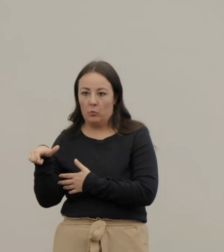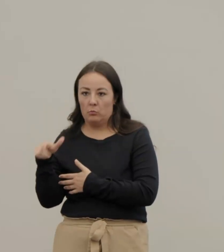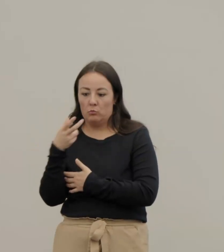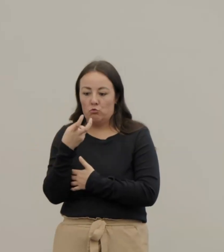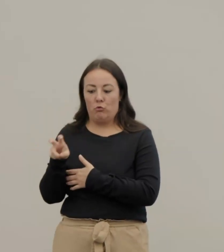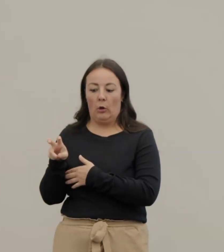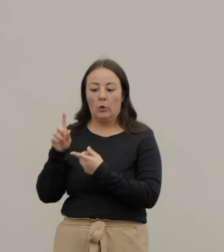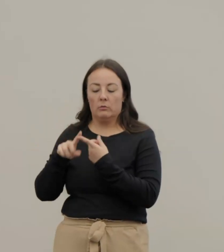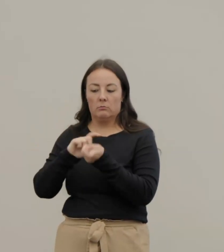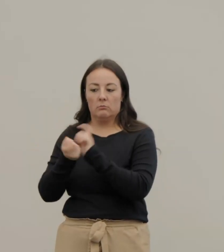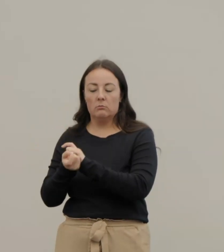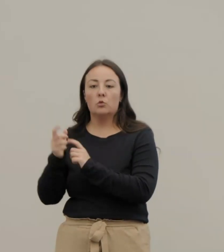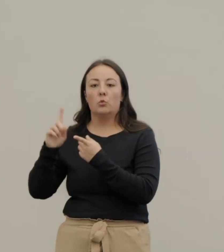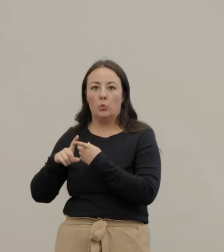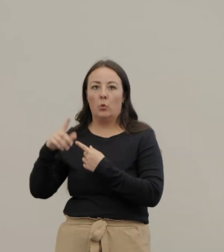HTML.